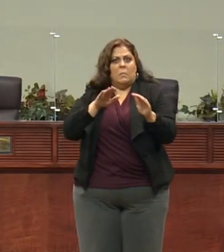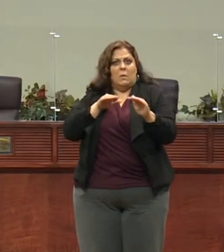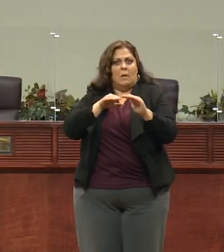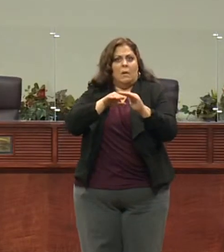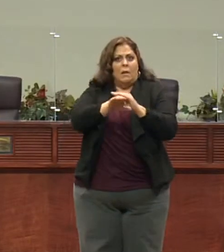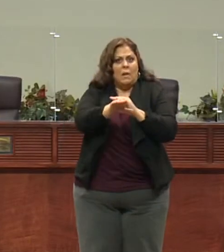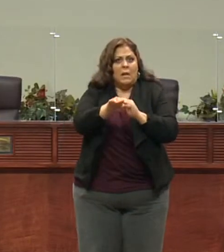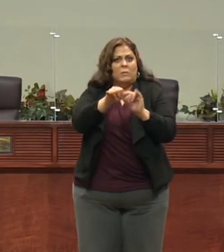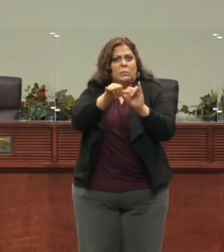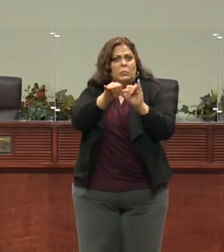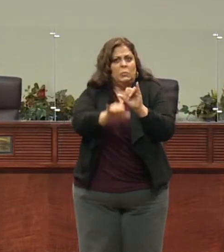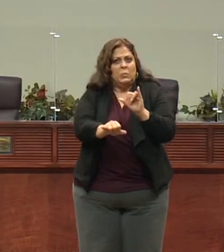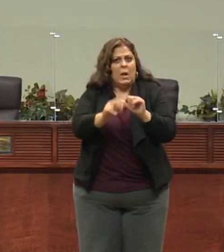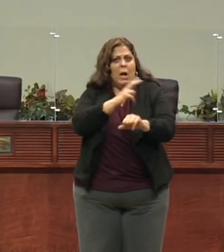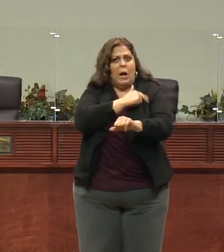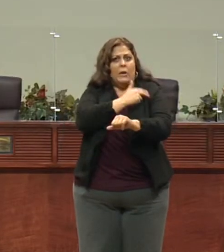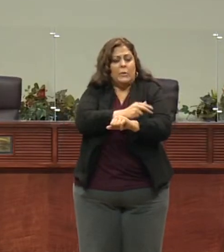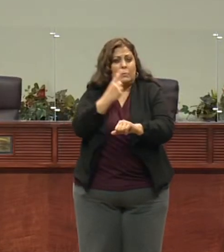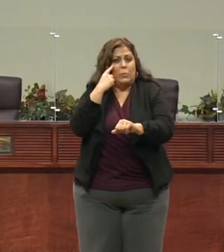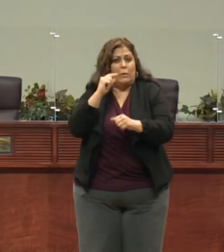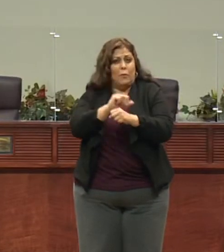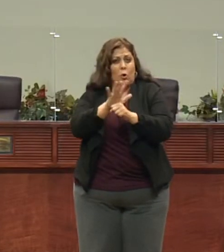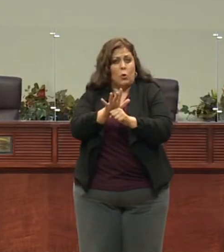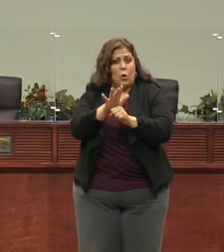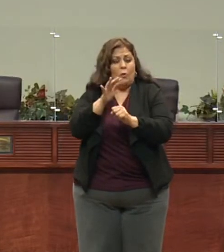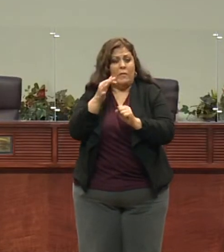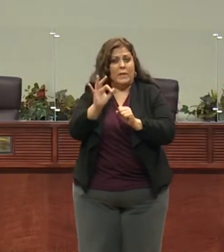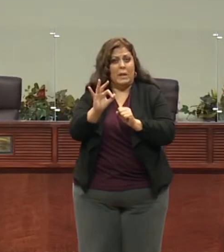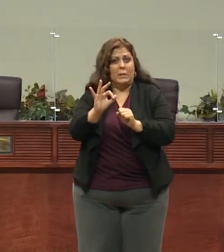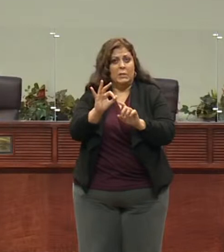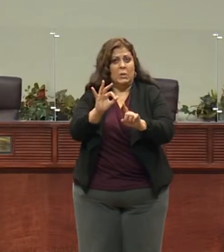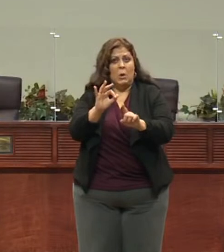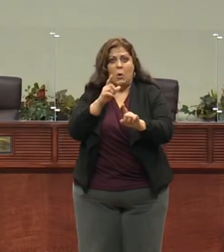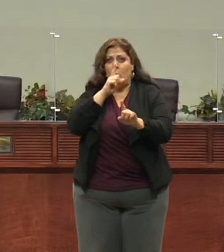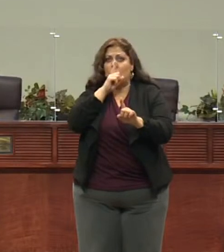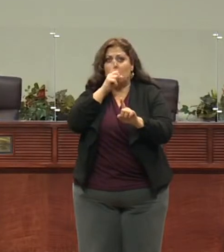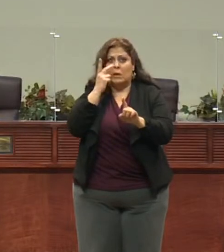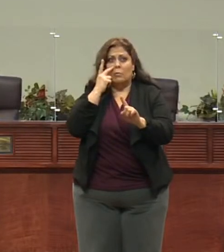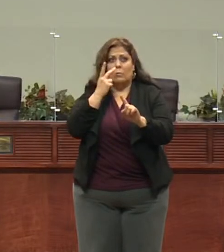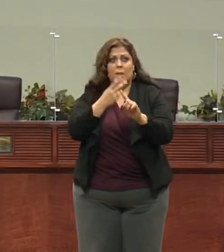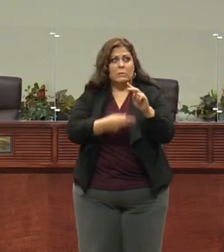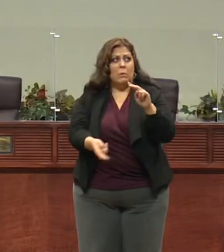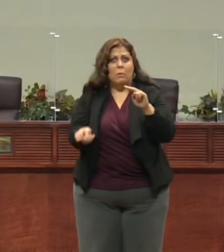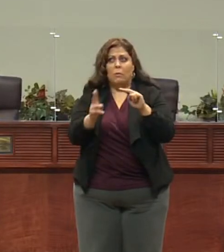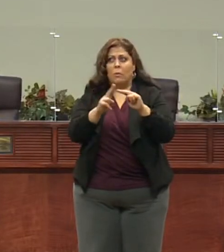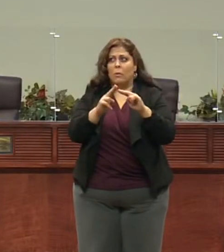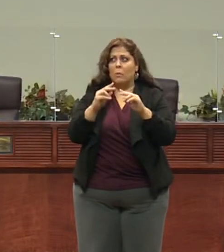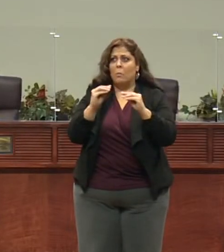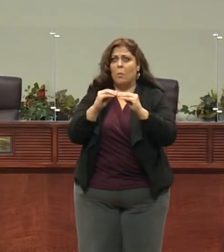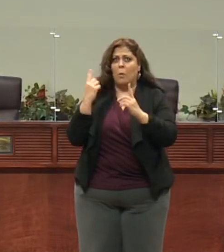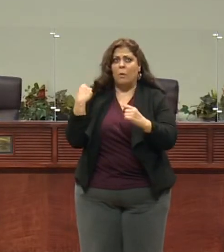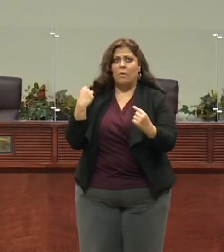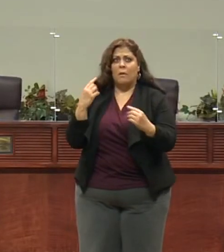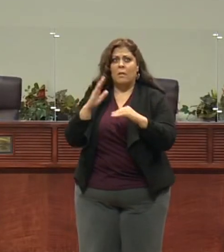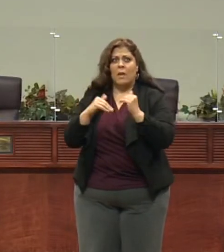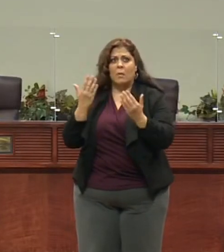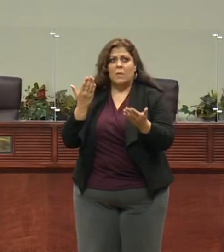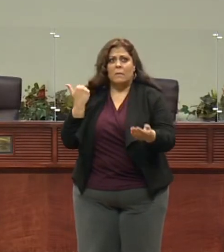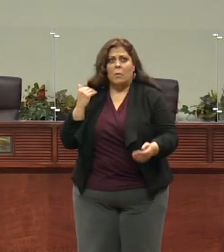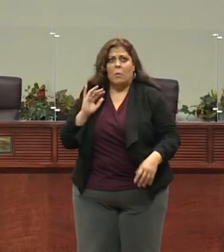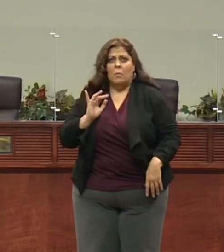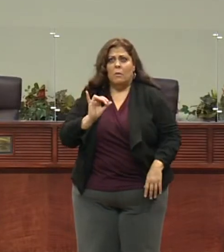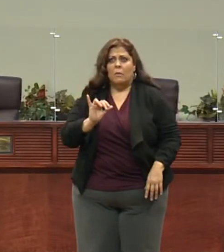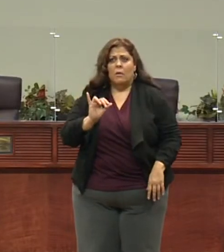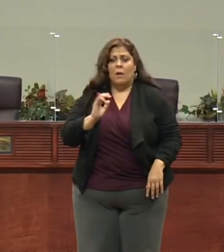cases, which is stretching our capacity. This morning, we announced that our